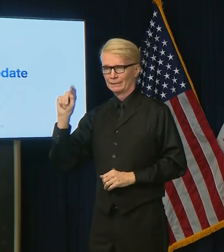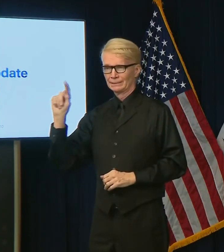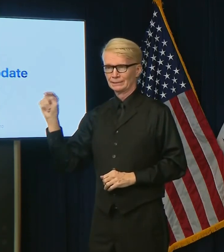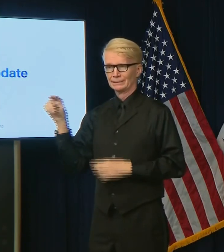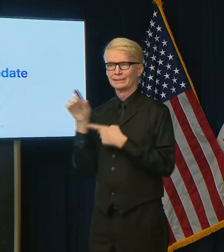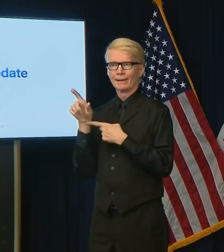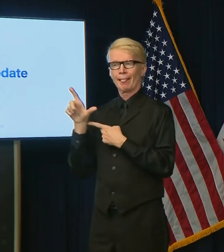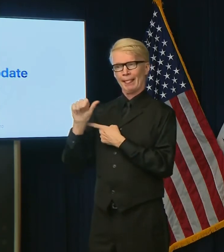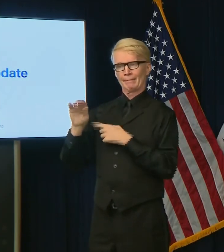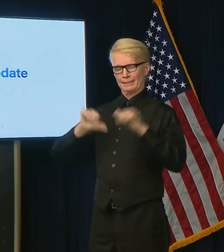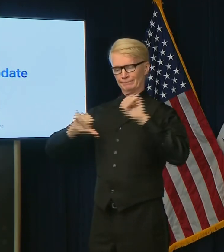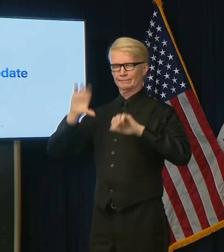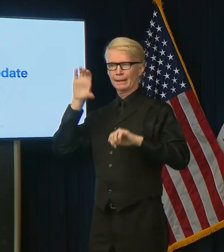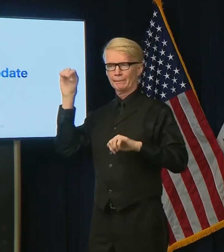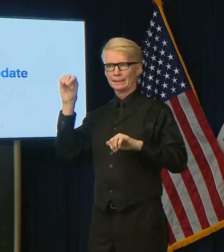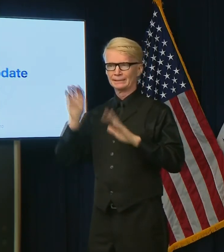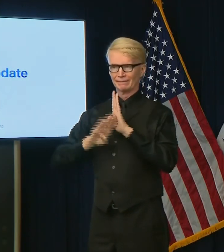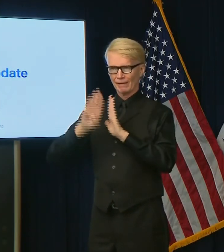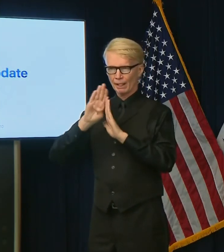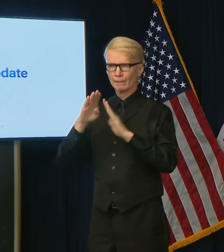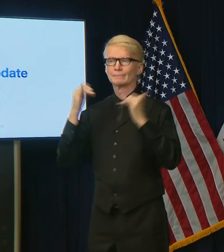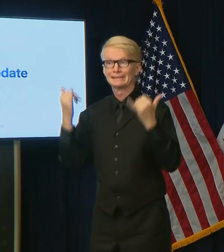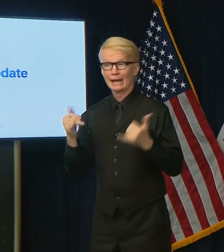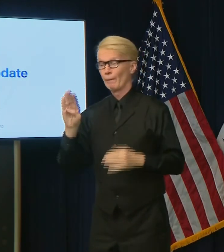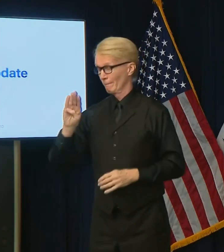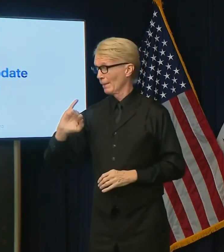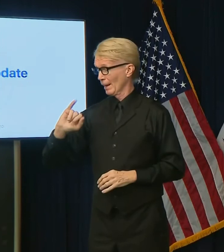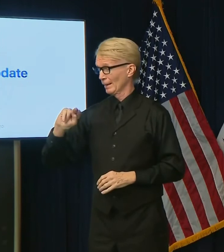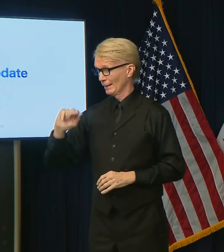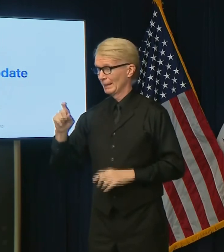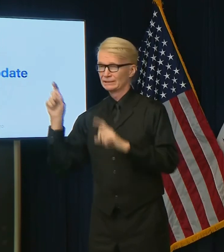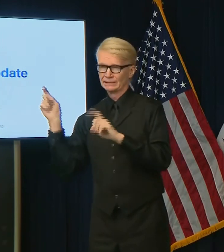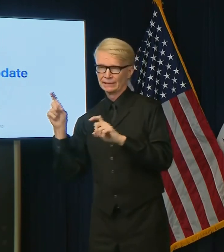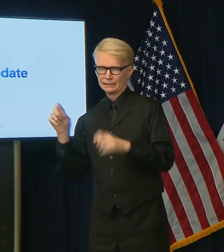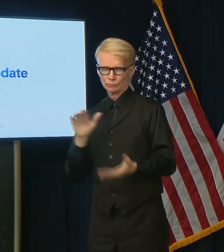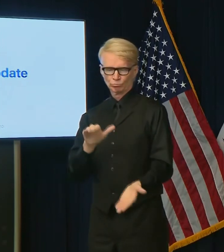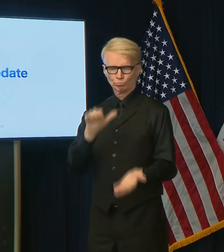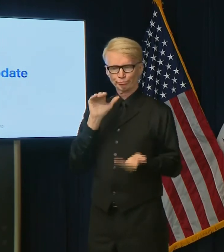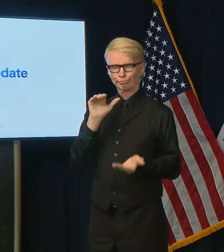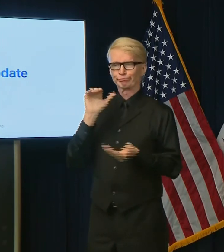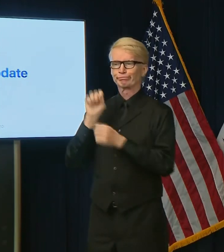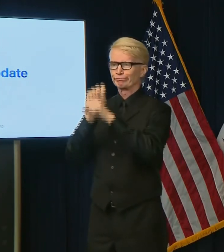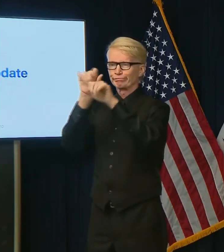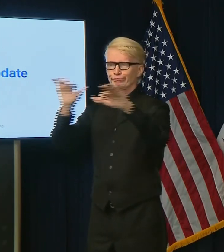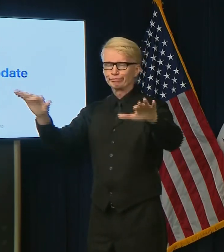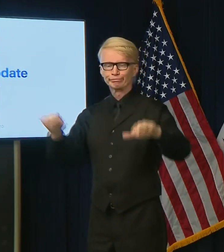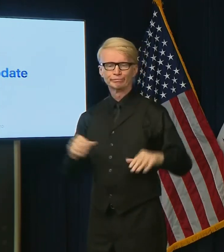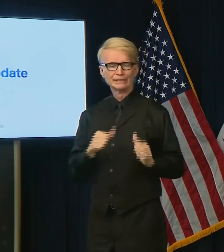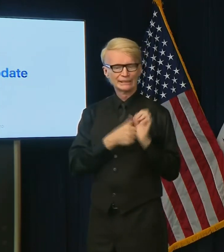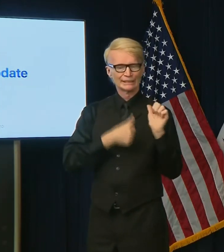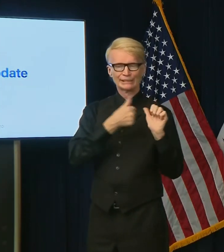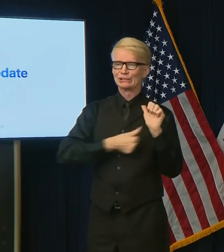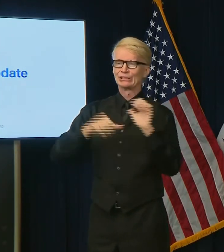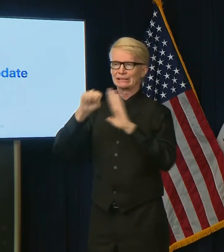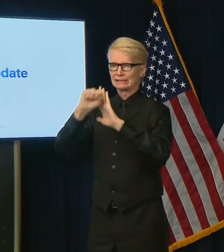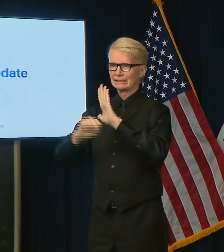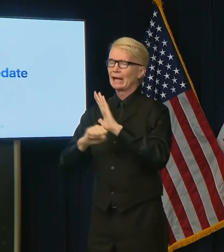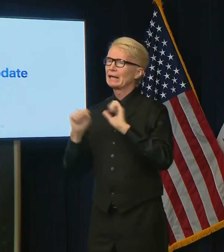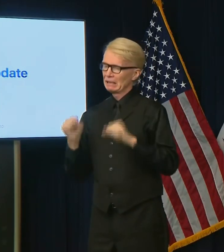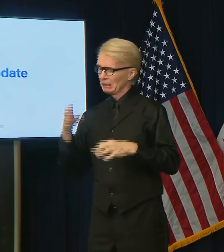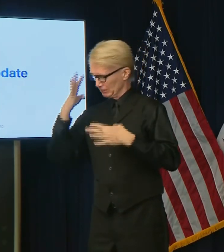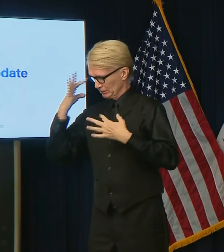bought Binax Now tests in bulk and delivered them to the states to use at their design. In the absence